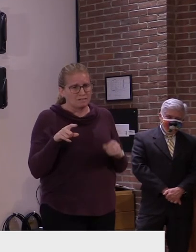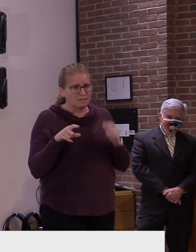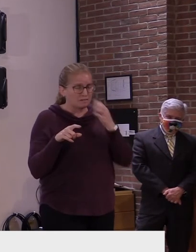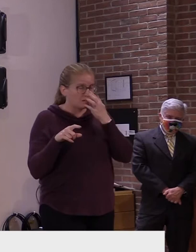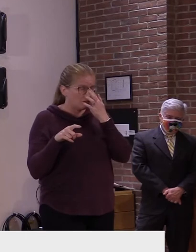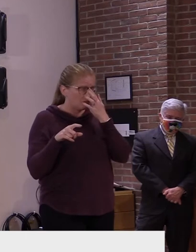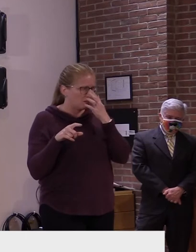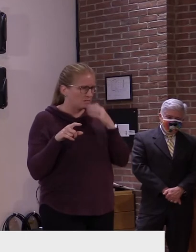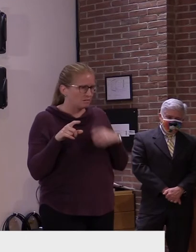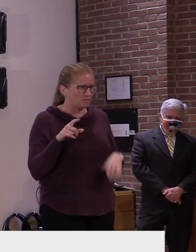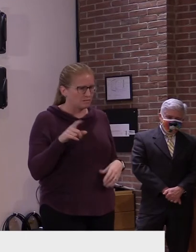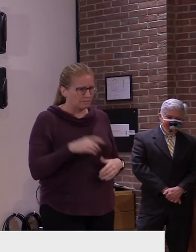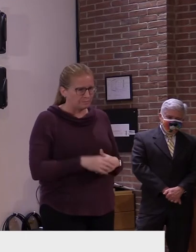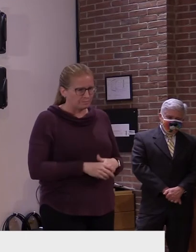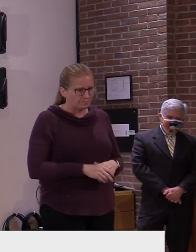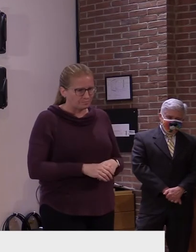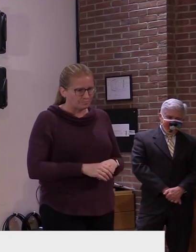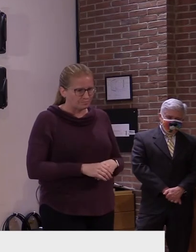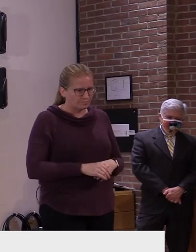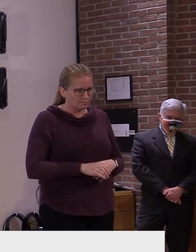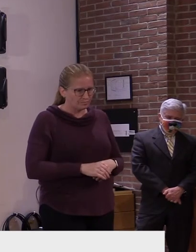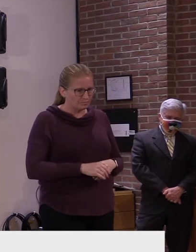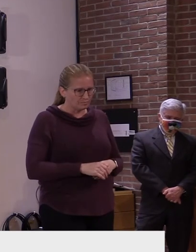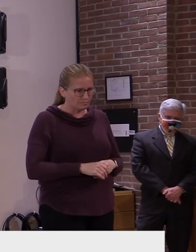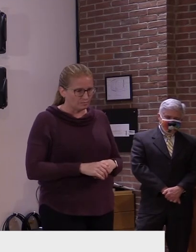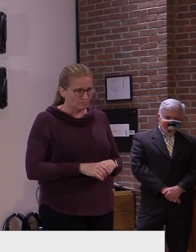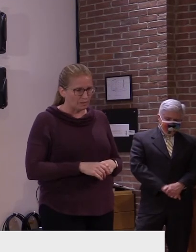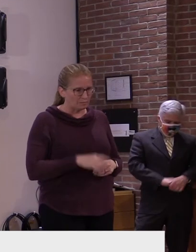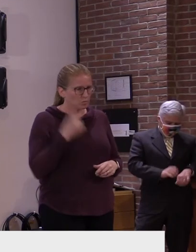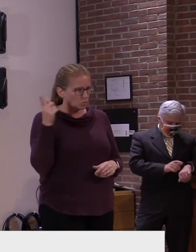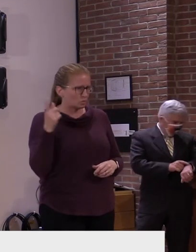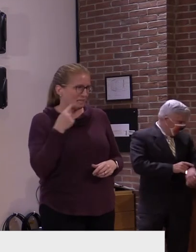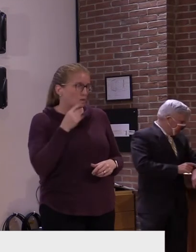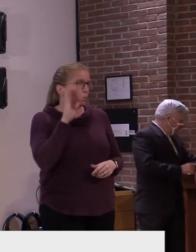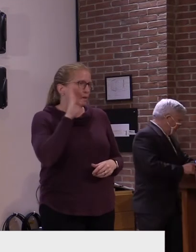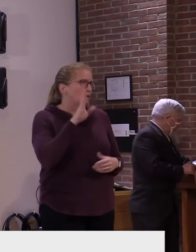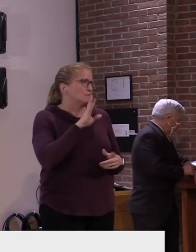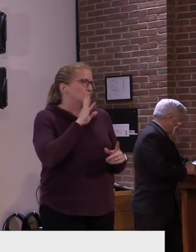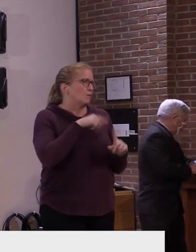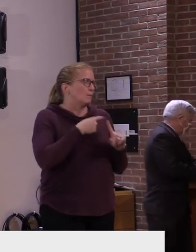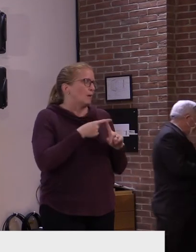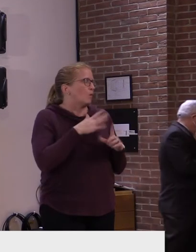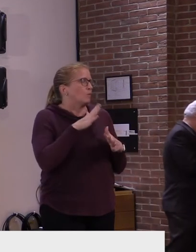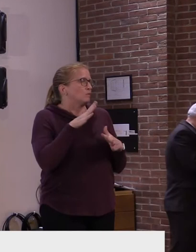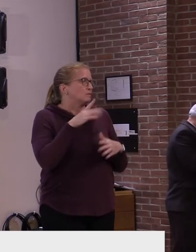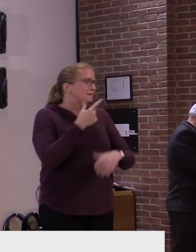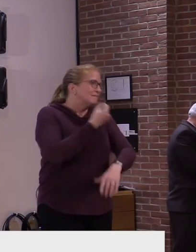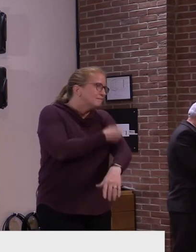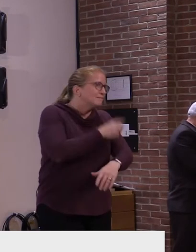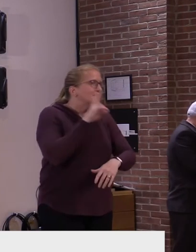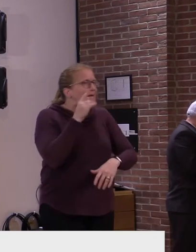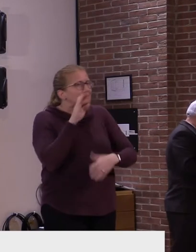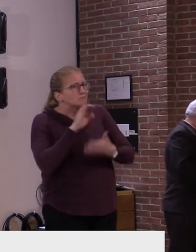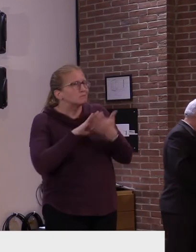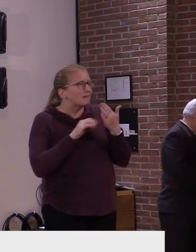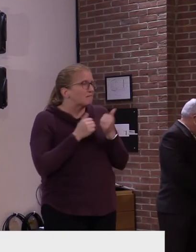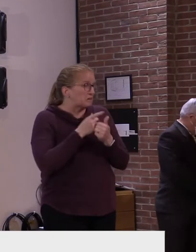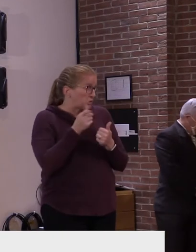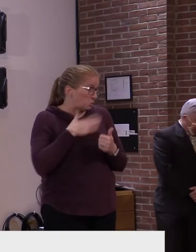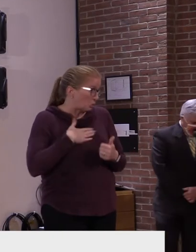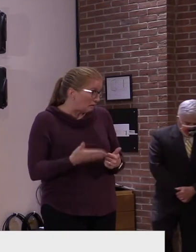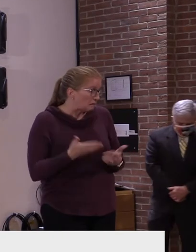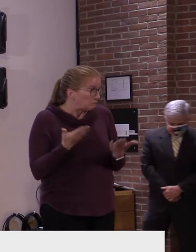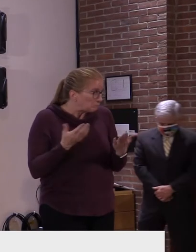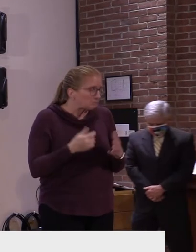about scientific matters i understand that a couple of the things